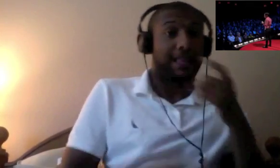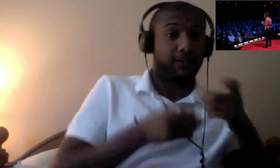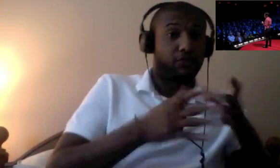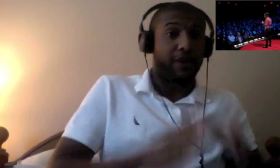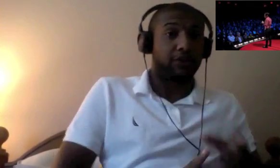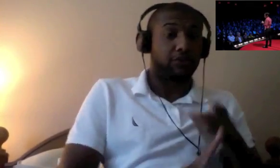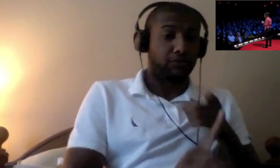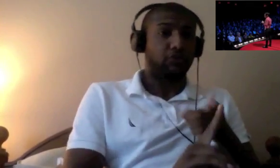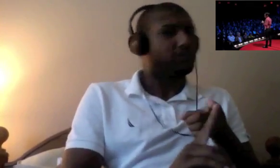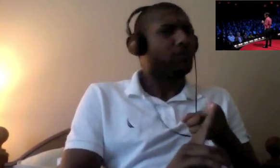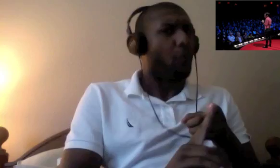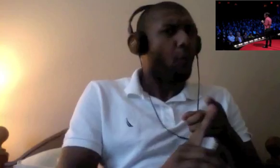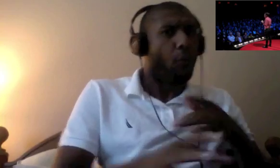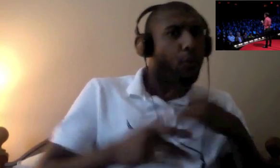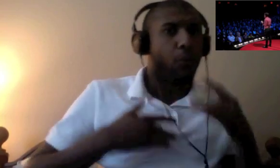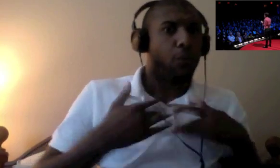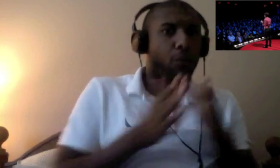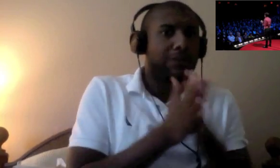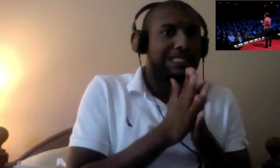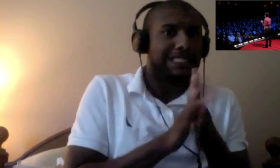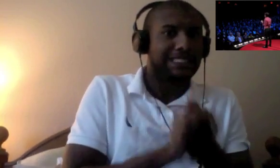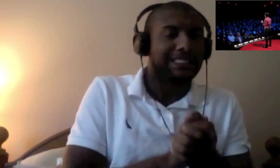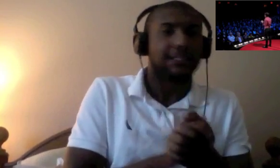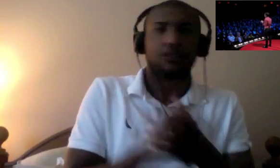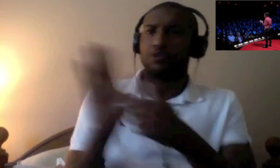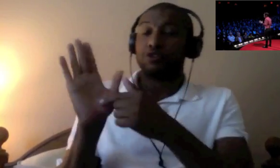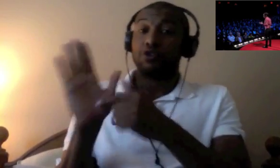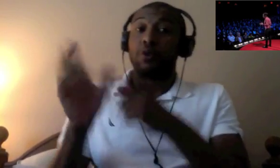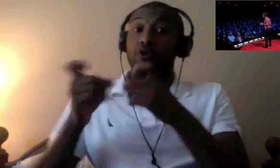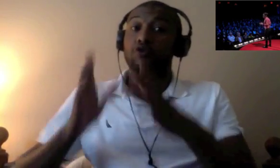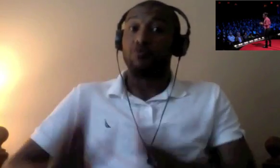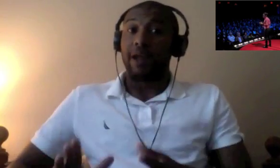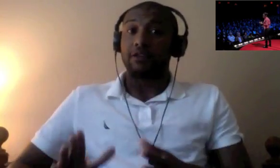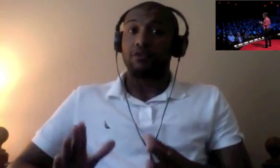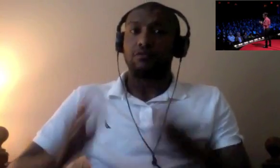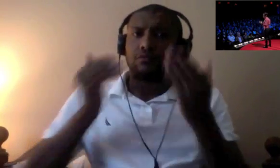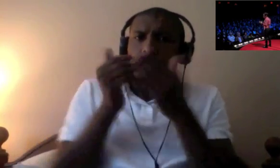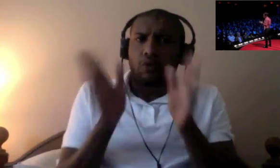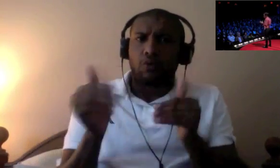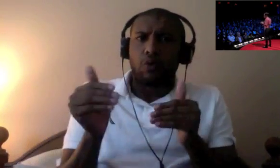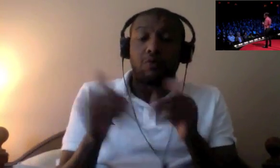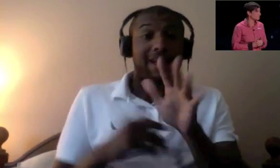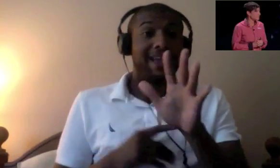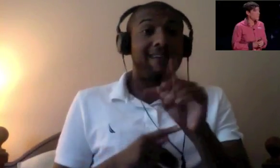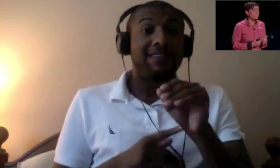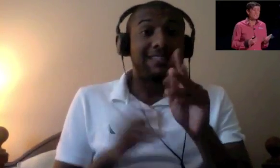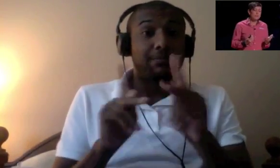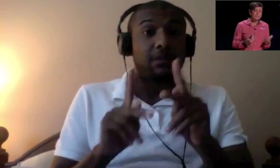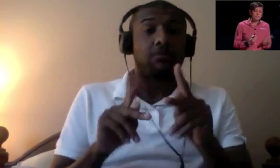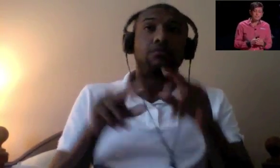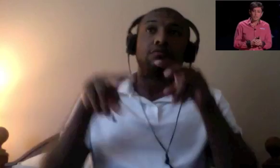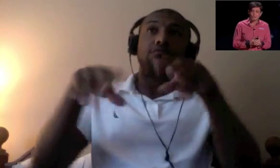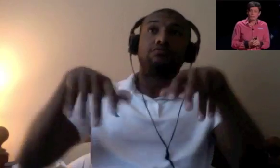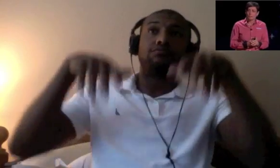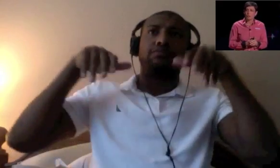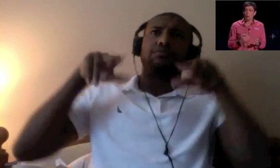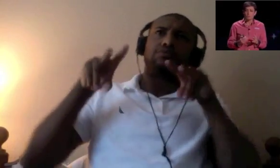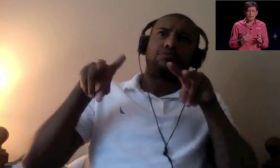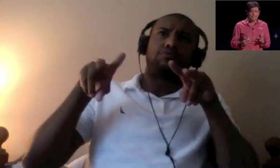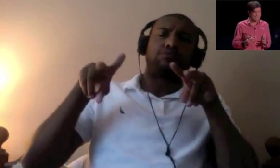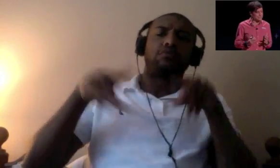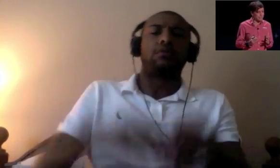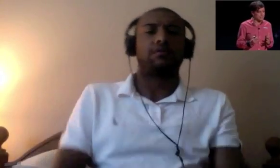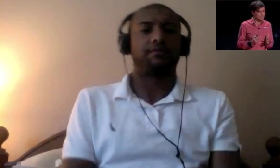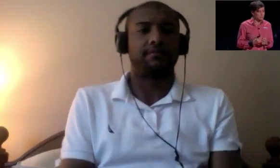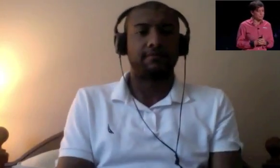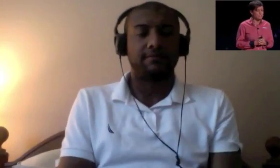she got excited. Soon, I was showing to the director in a dark room full of 50 people. In director review, you hope